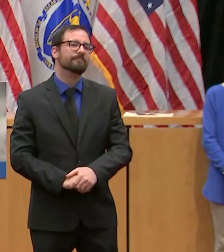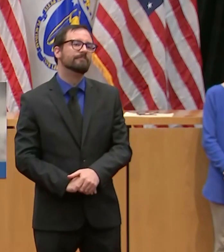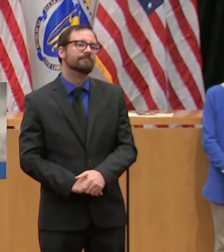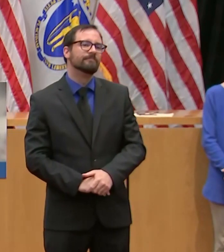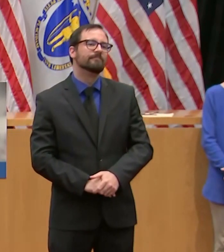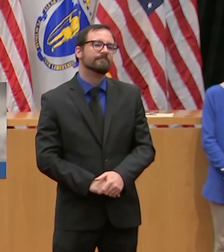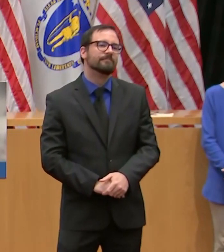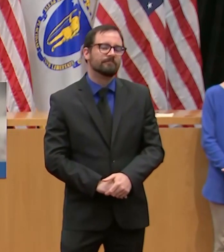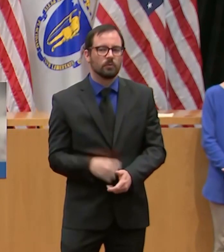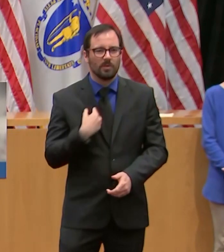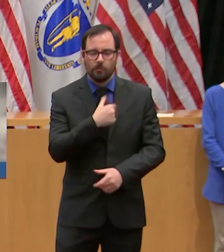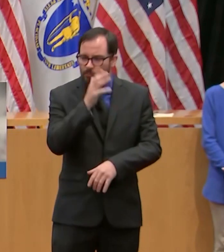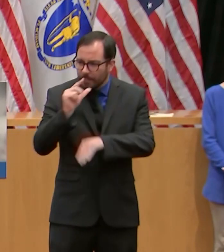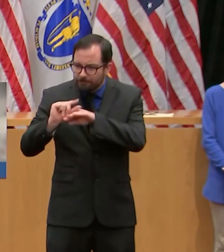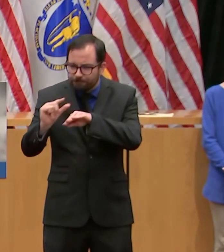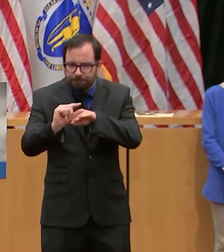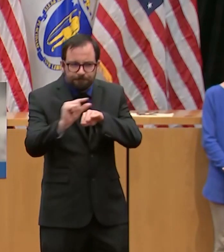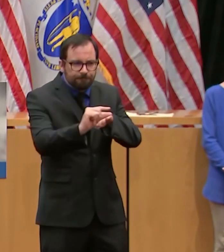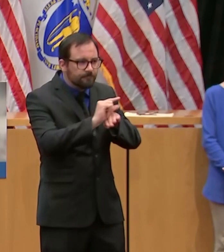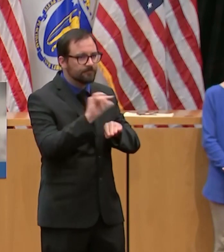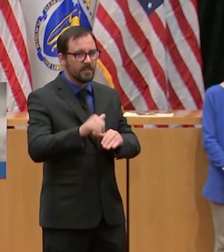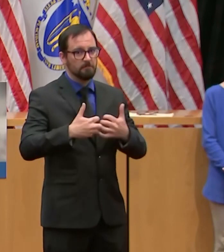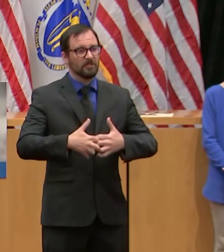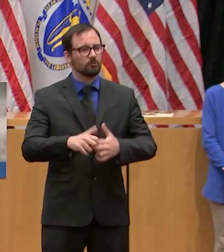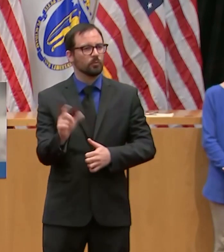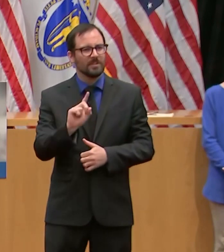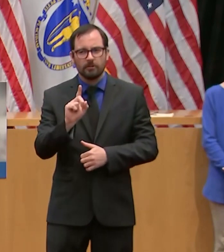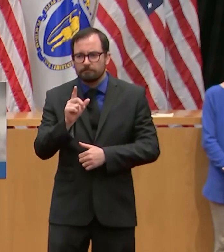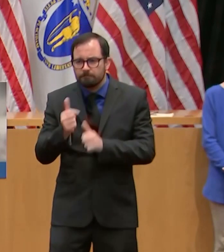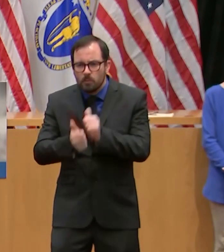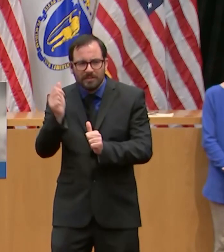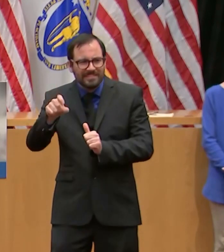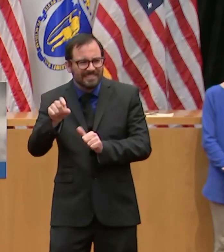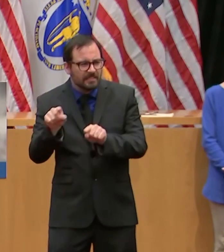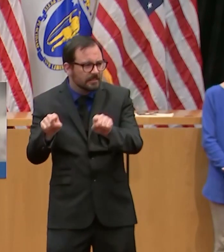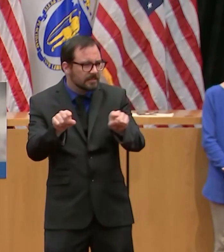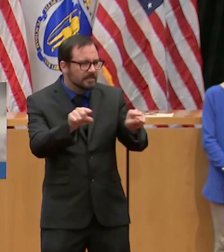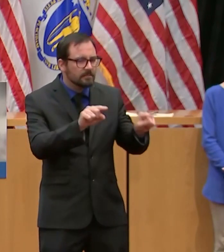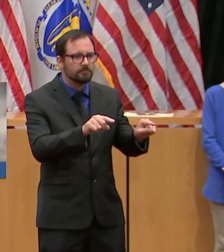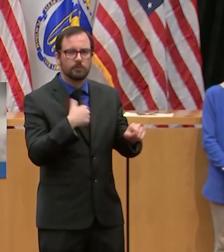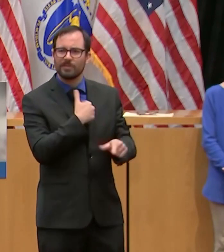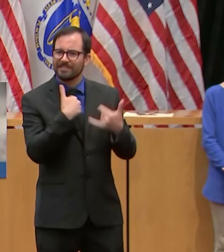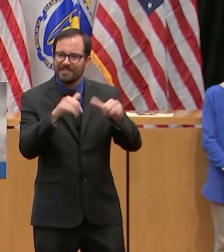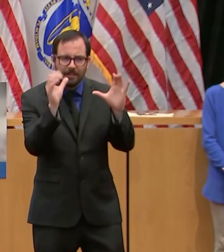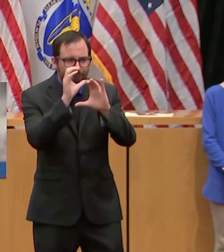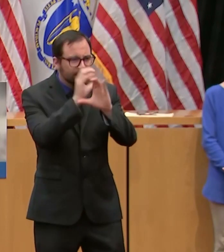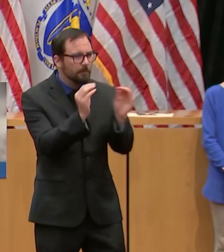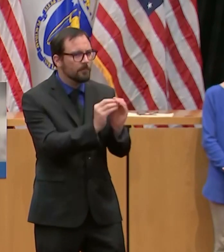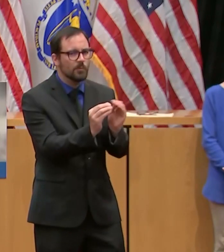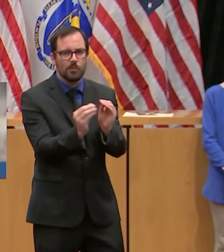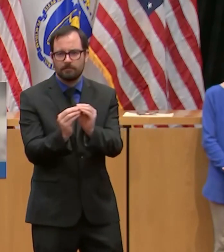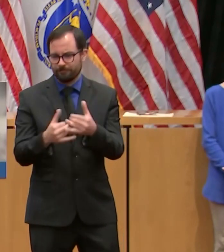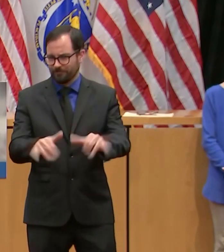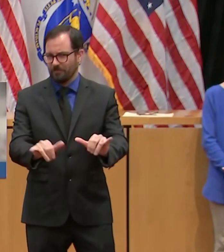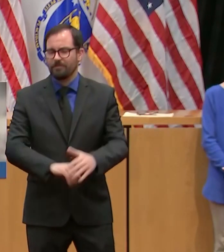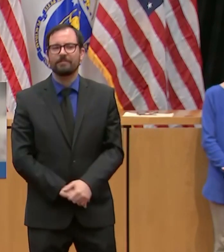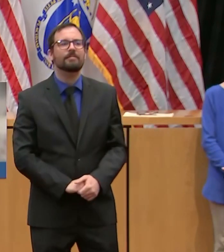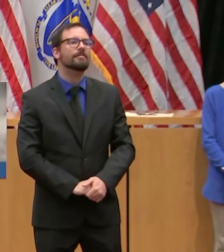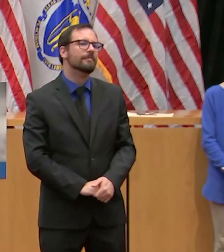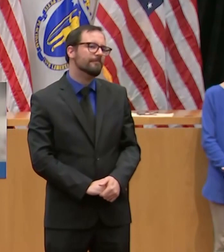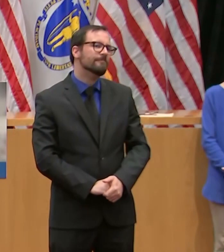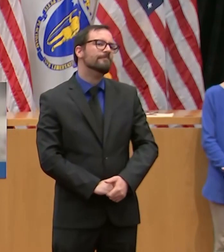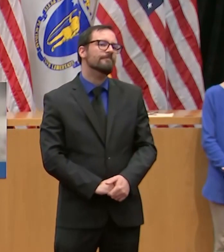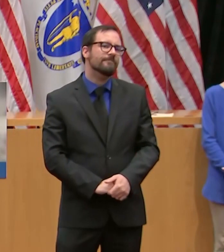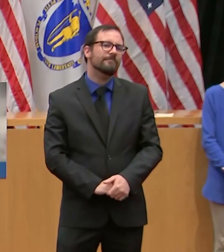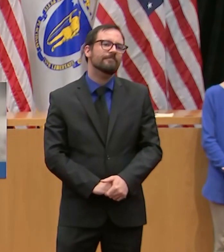and other channels as well. Given our projections about how much worse this pandemic could get, we obviously know we